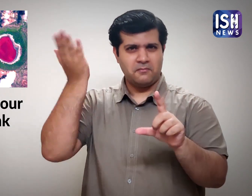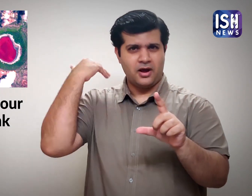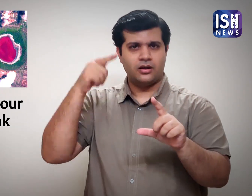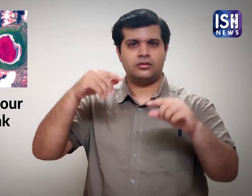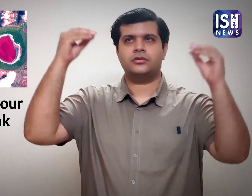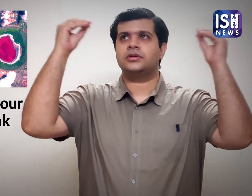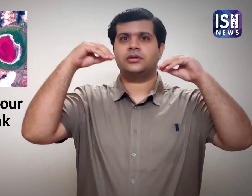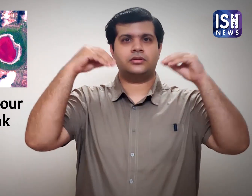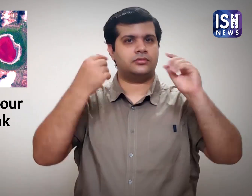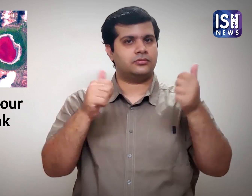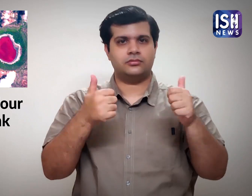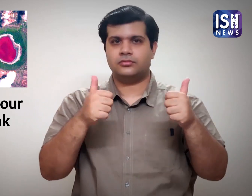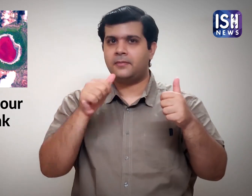for a few years. 9.